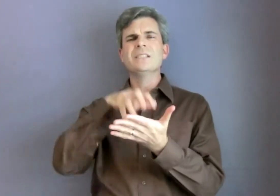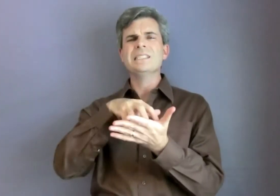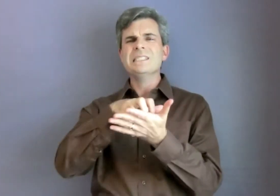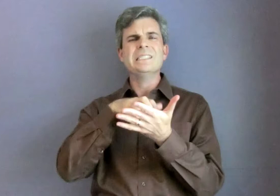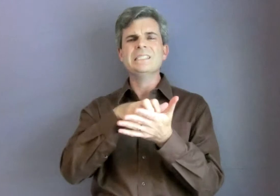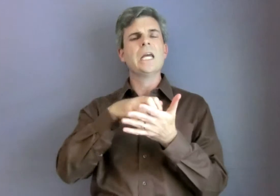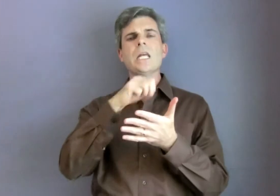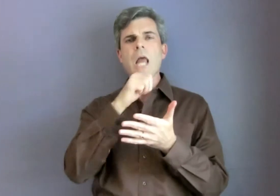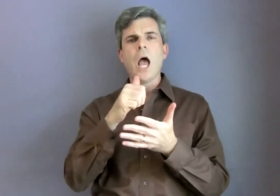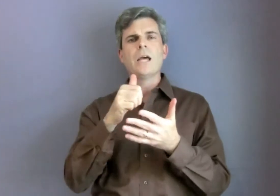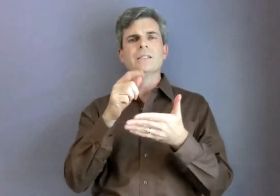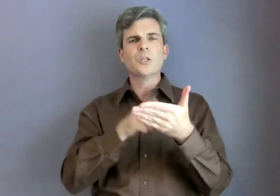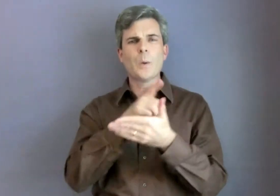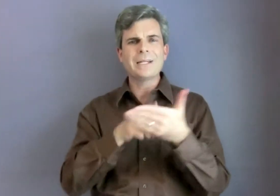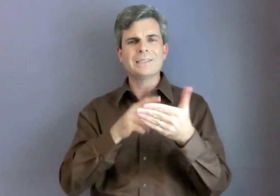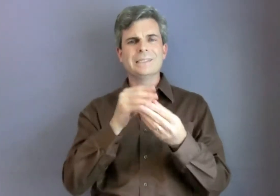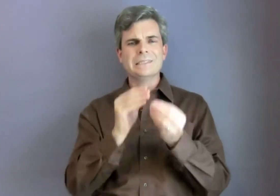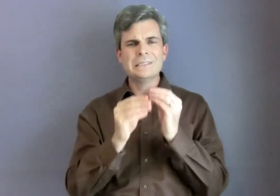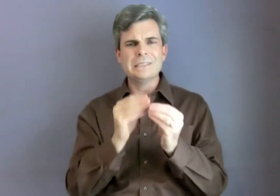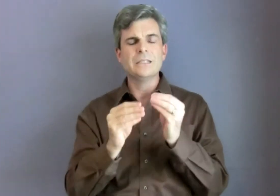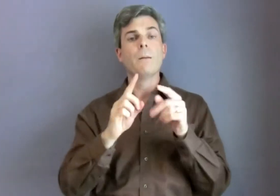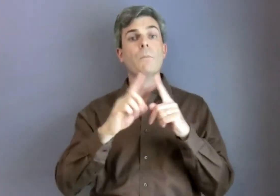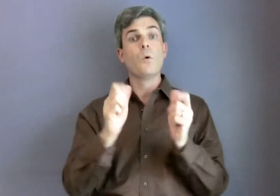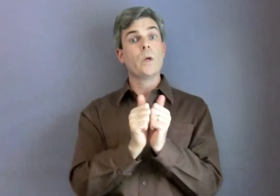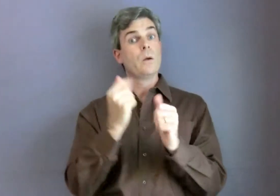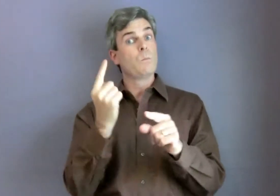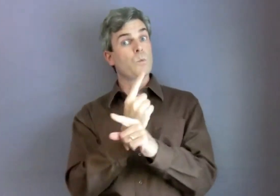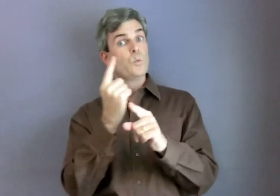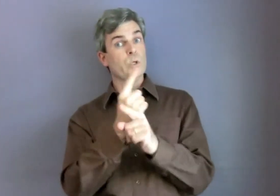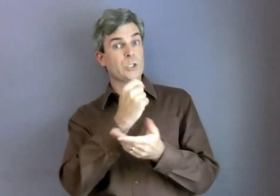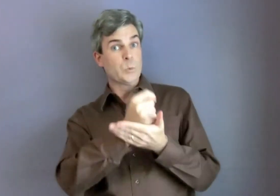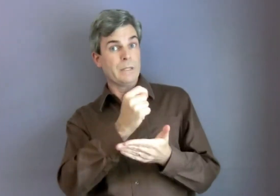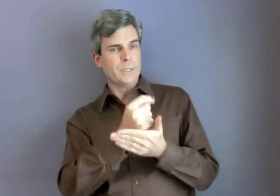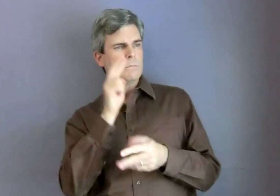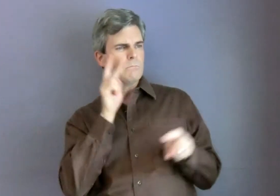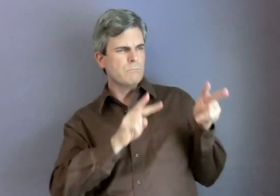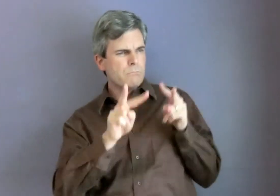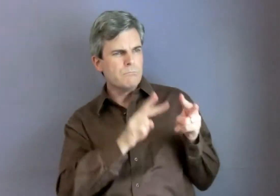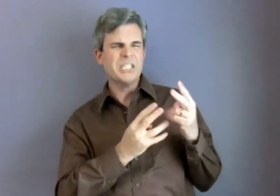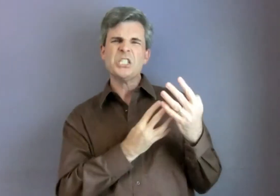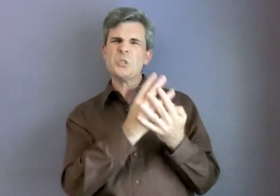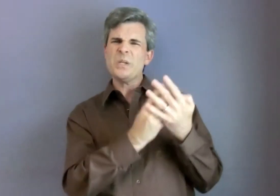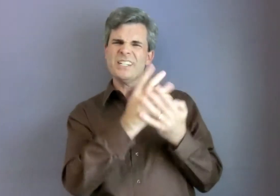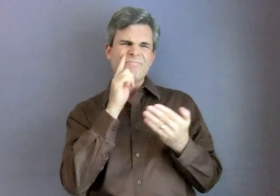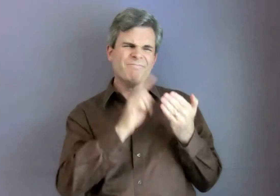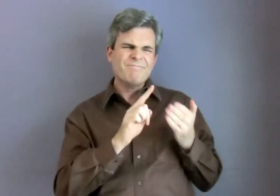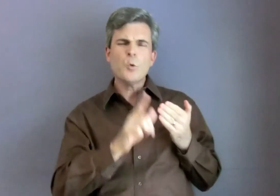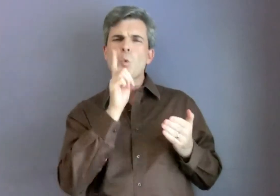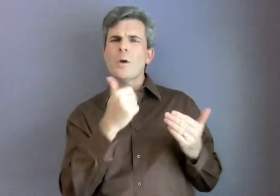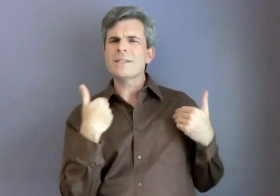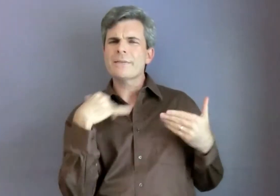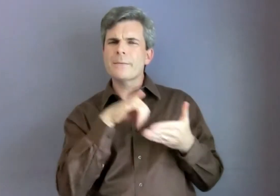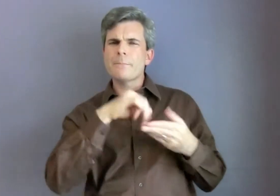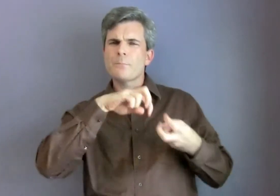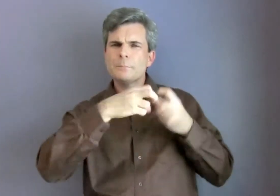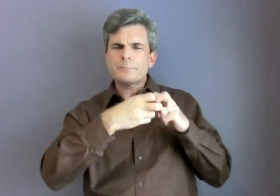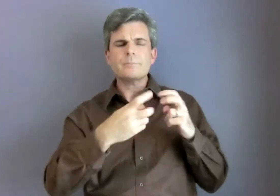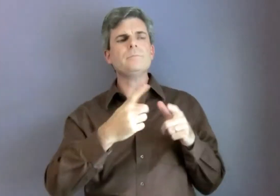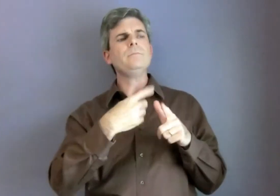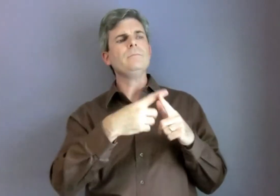appropriate treatment they can be screened for, detected, and corrected and avoid their academic failure. But what I discovered is it's almost impossible to